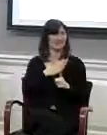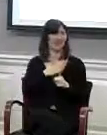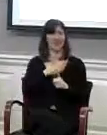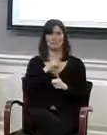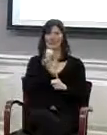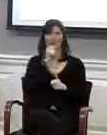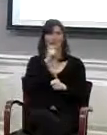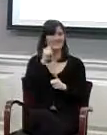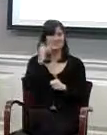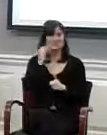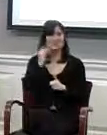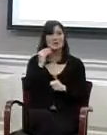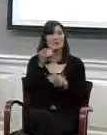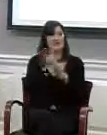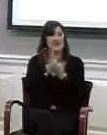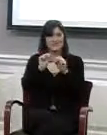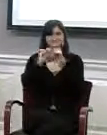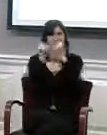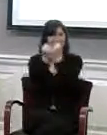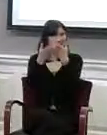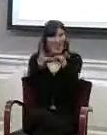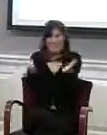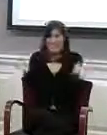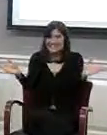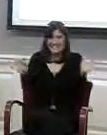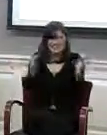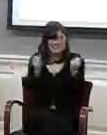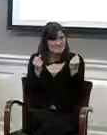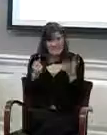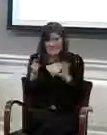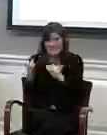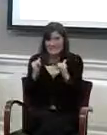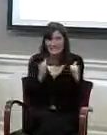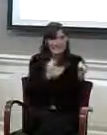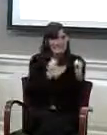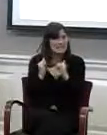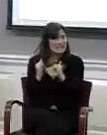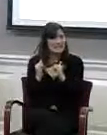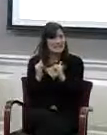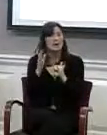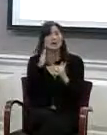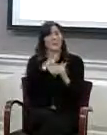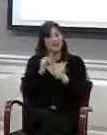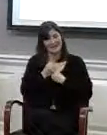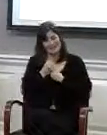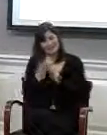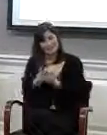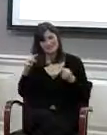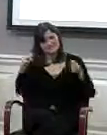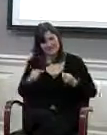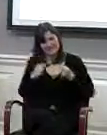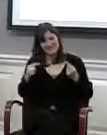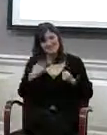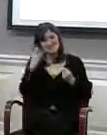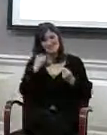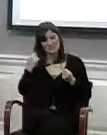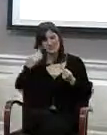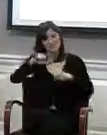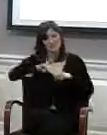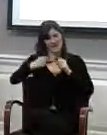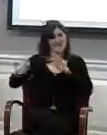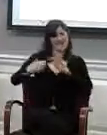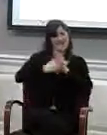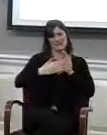many group exercises where women can share their individual painful experiences of violations of their human rights, discrimination,